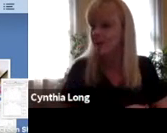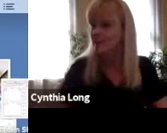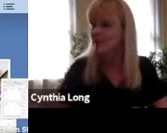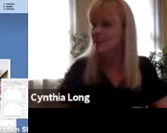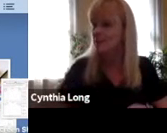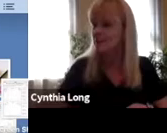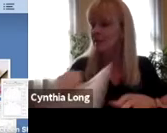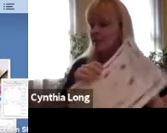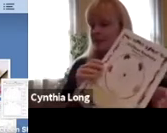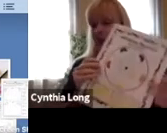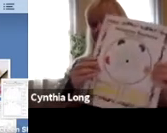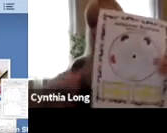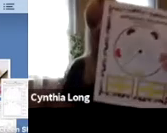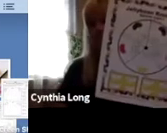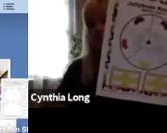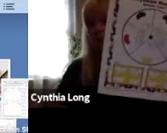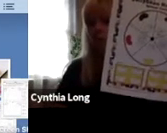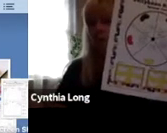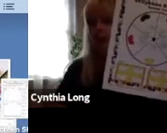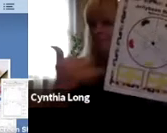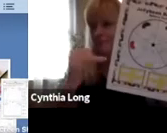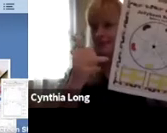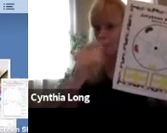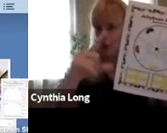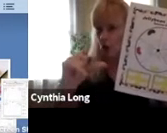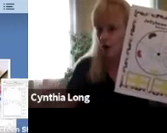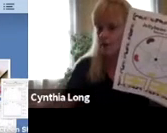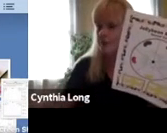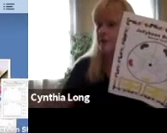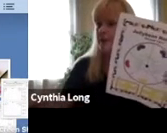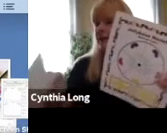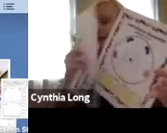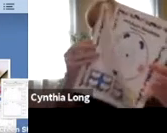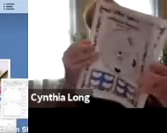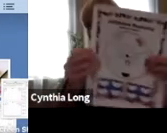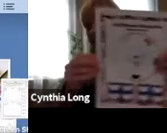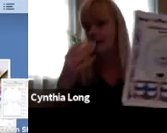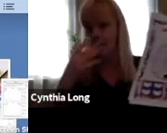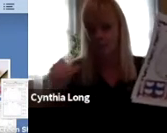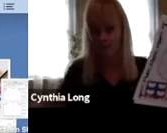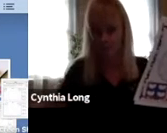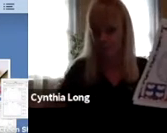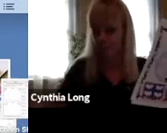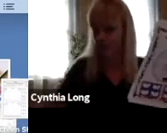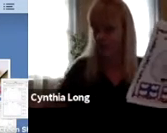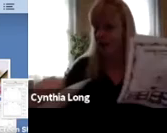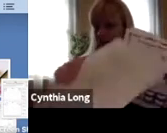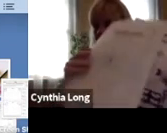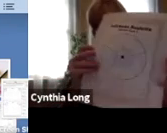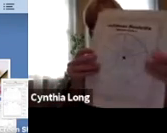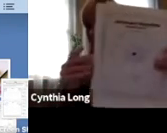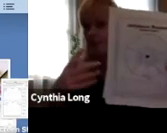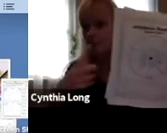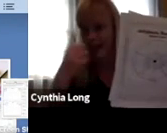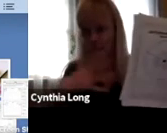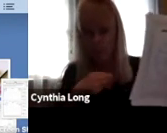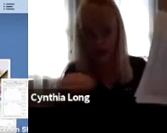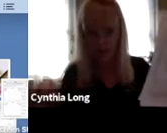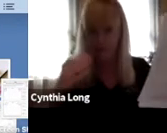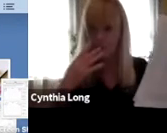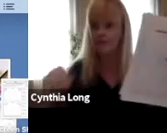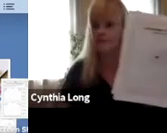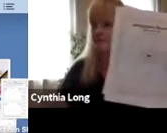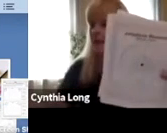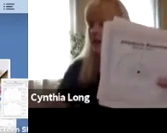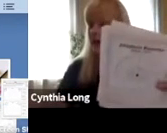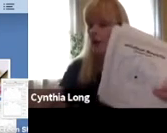too. So this is what it looks like. We have player cards, and we have them in black